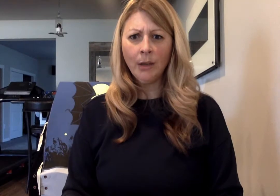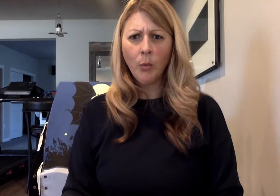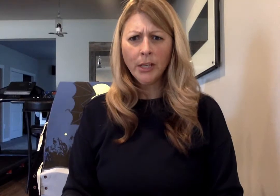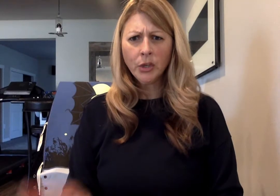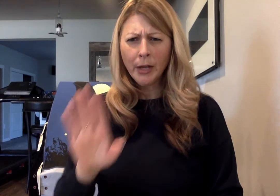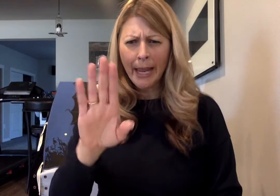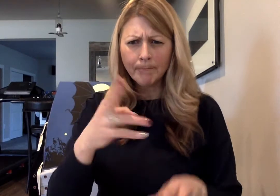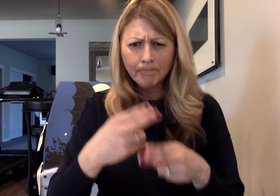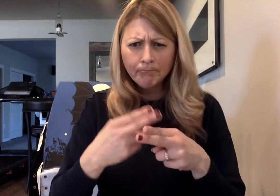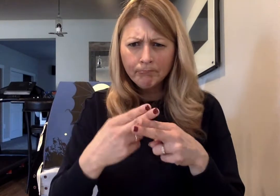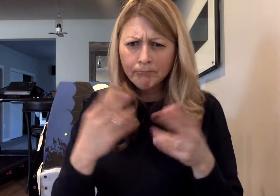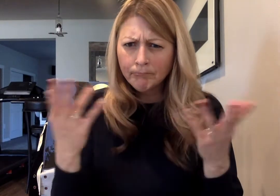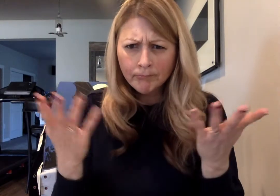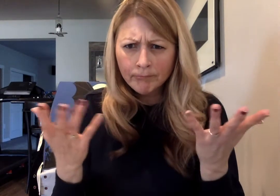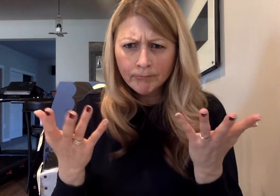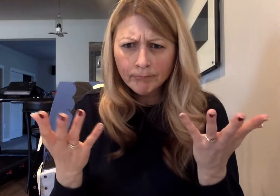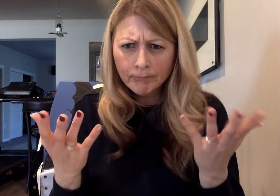what is your name?